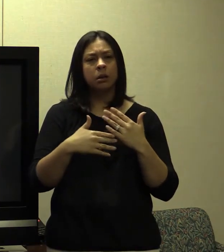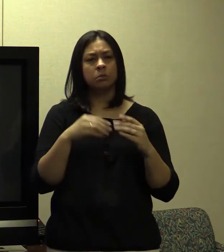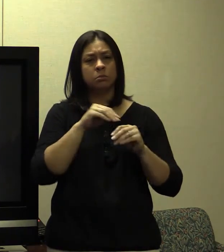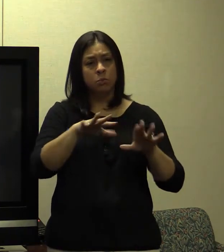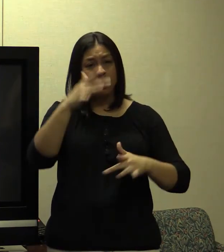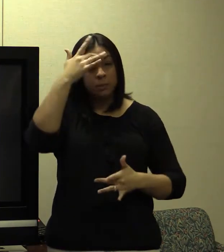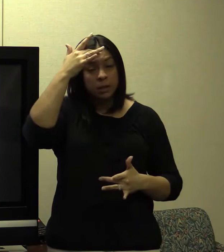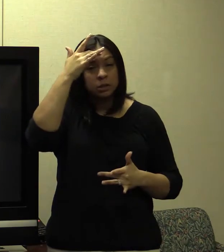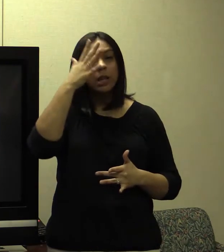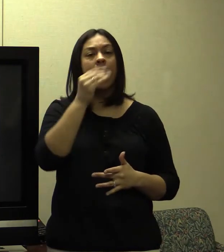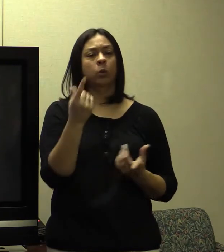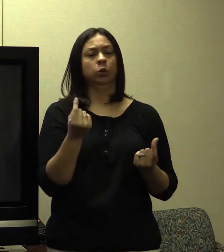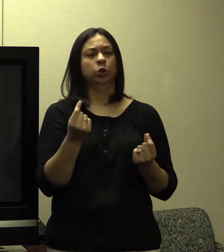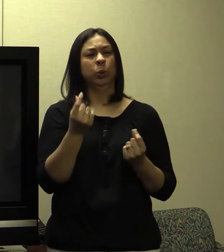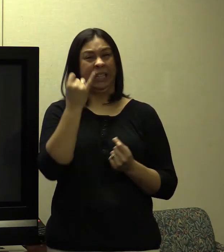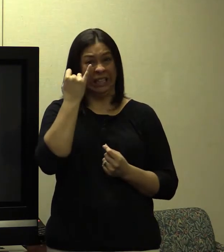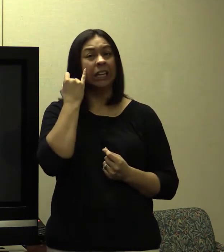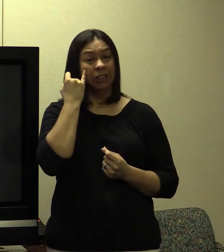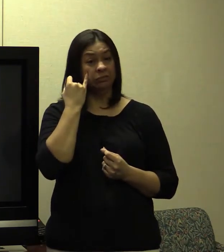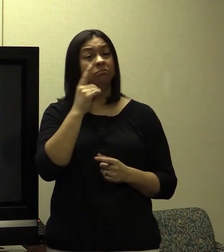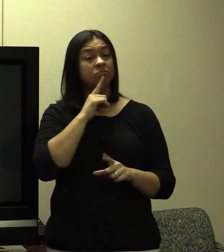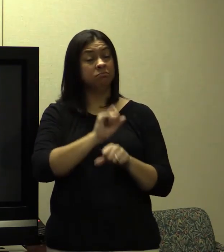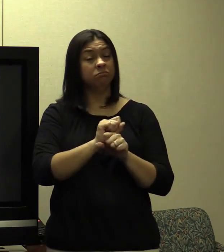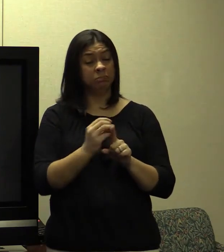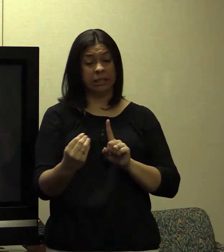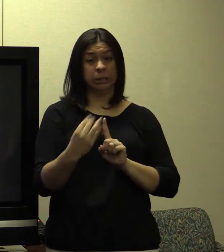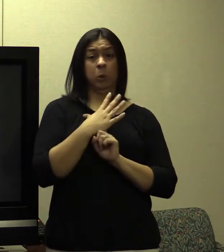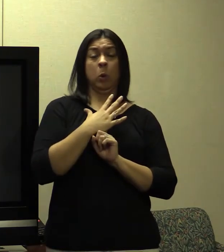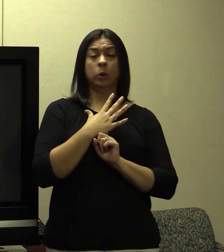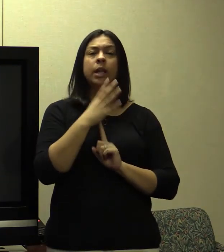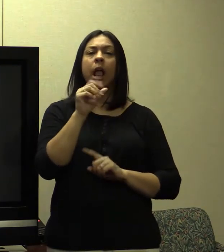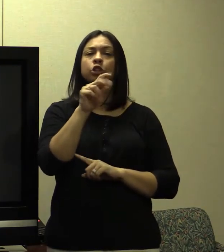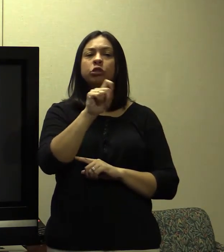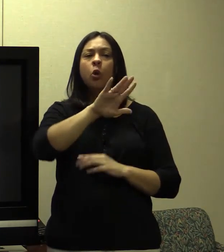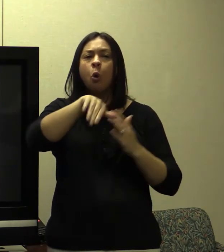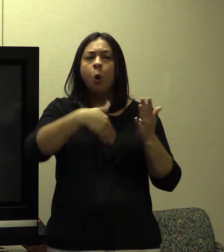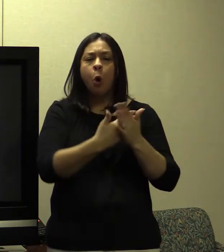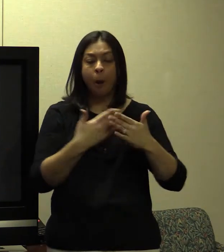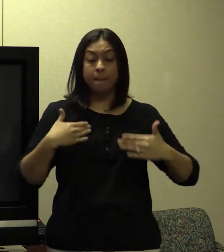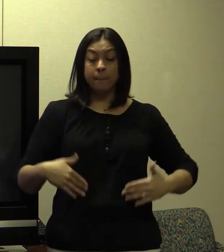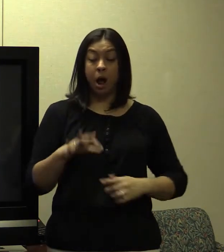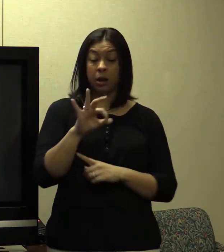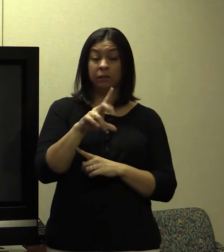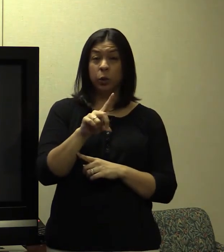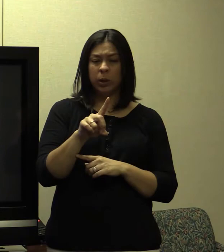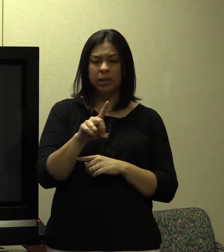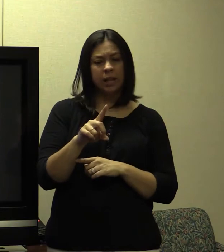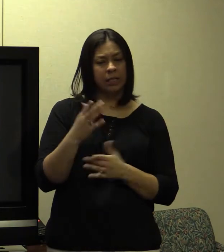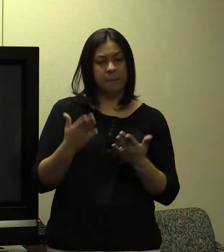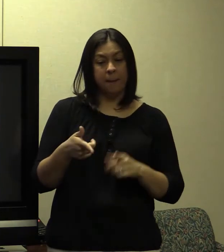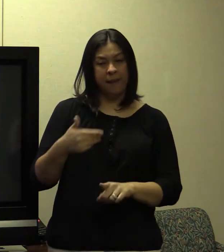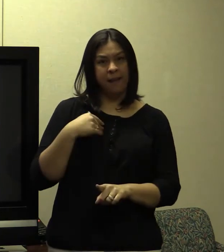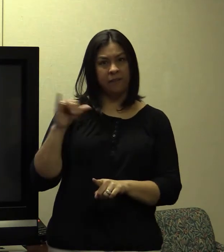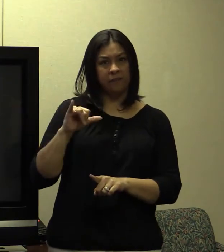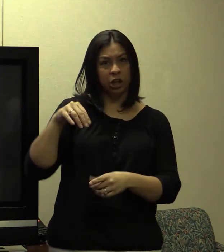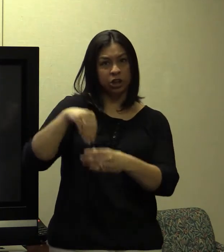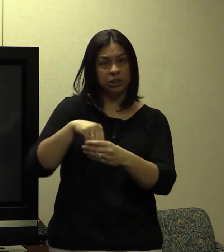are exposed, treat all body fluids as if they are infectious, and follow safe work and